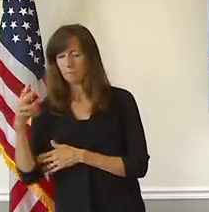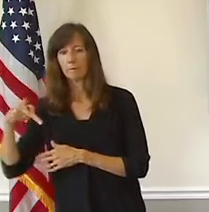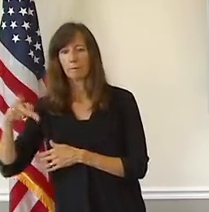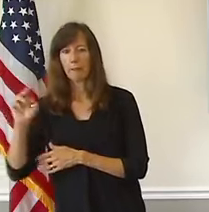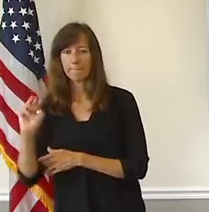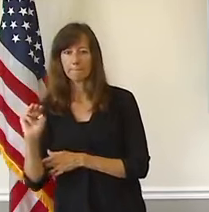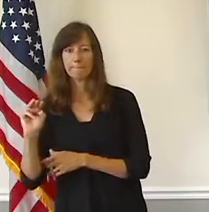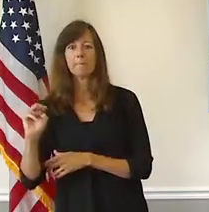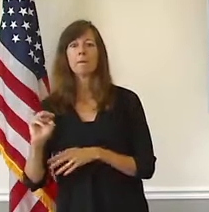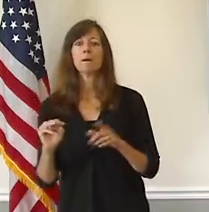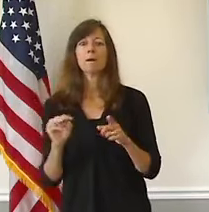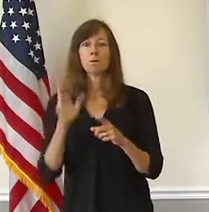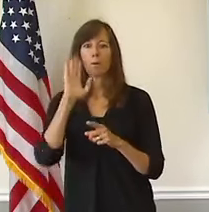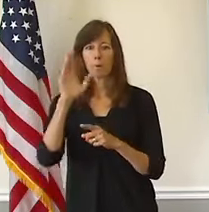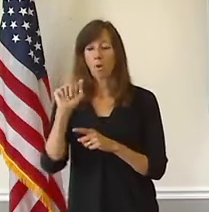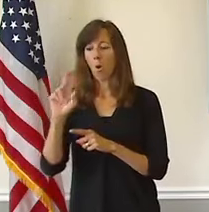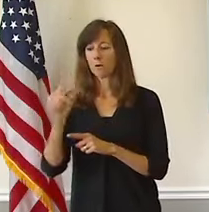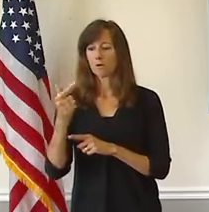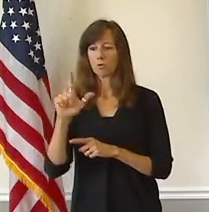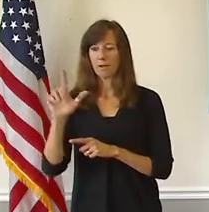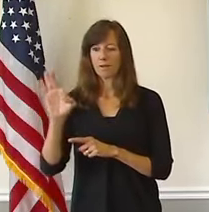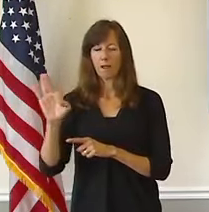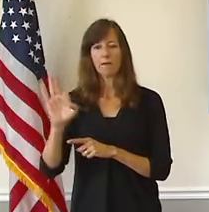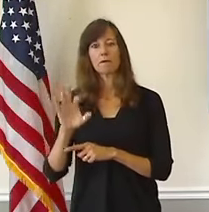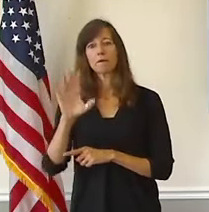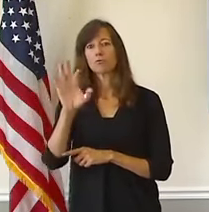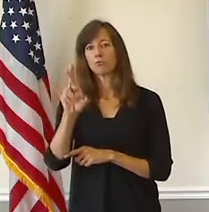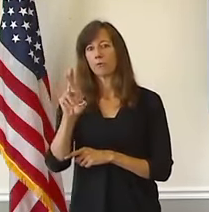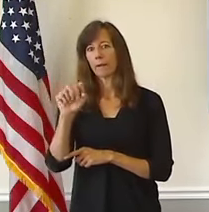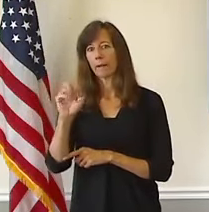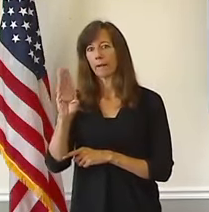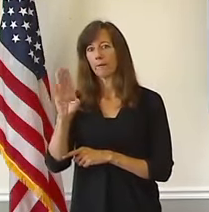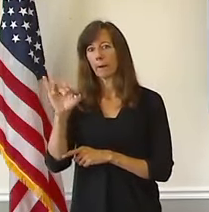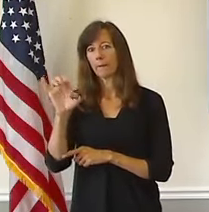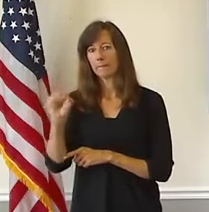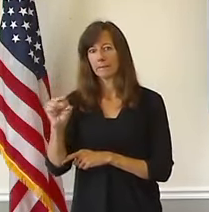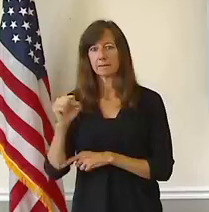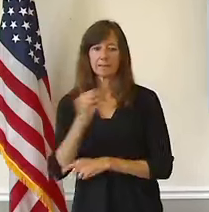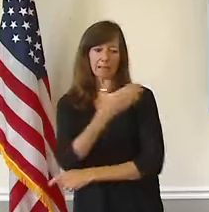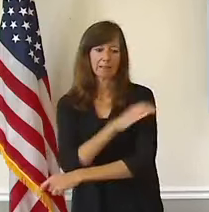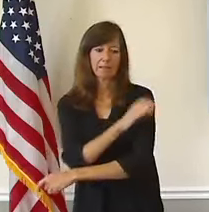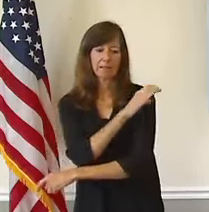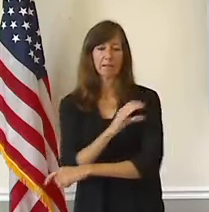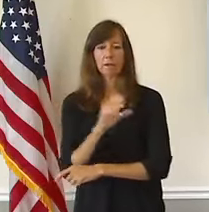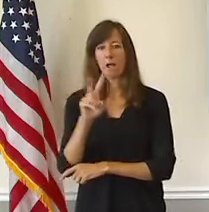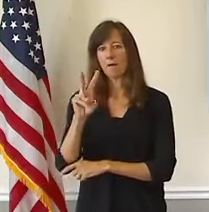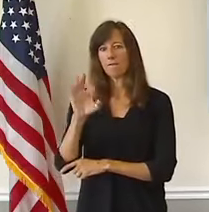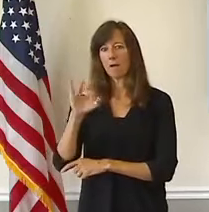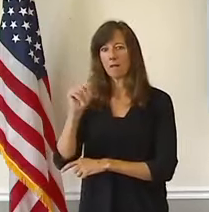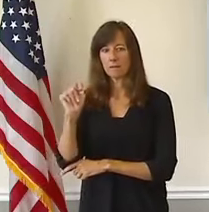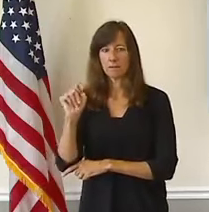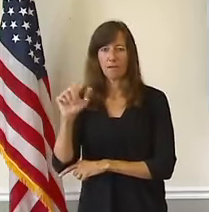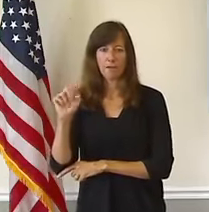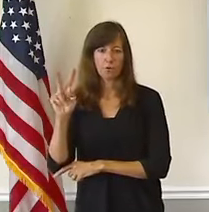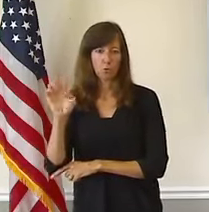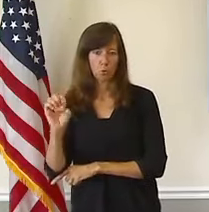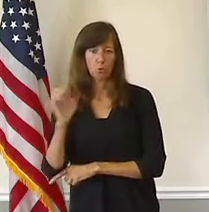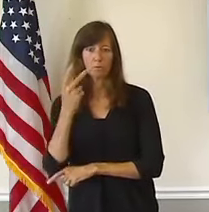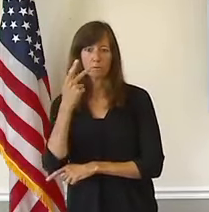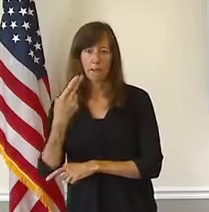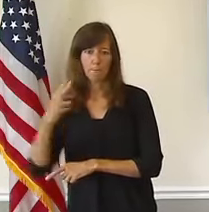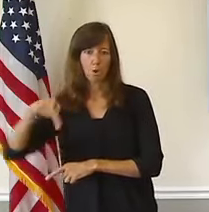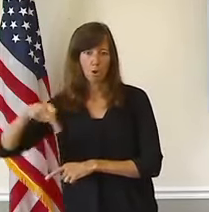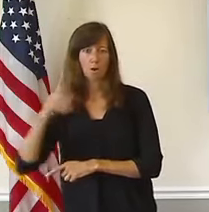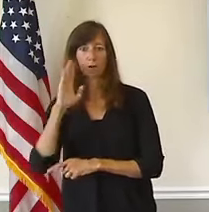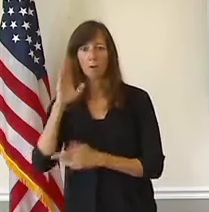a.m. to 12 p.m. At the Dutchess County SPCA. That's on Violet Avenue in the town of Hyde Park. We're doing this in partnership with the Dutchess